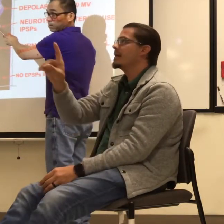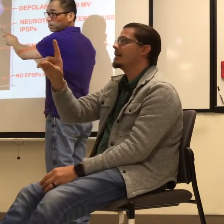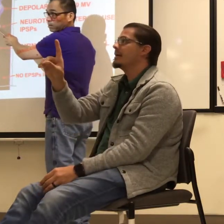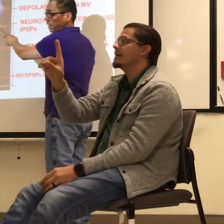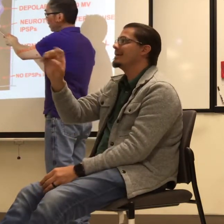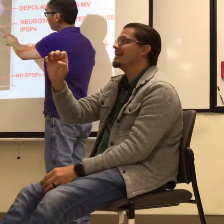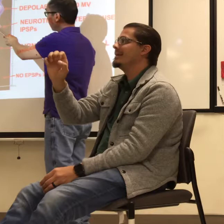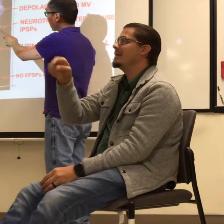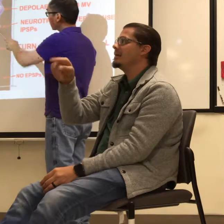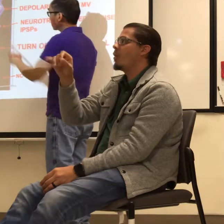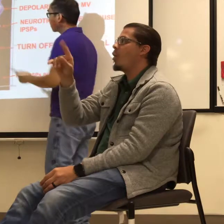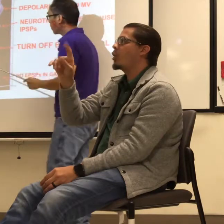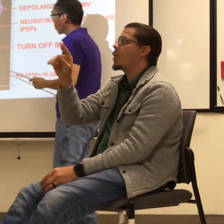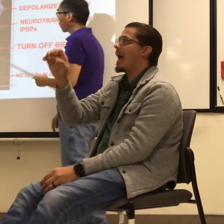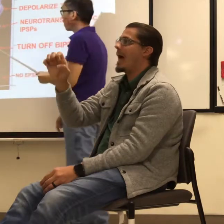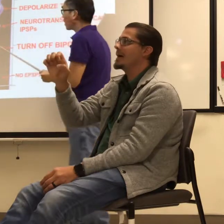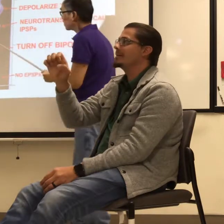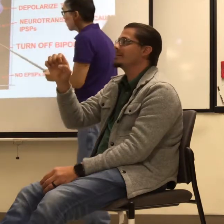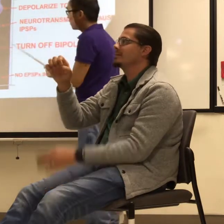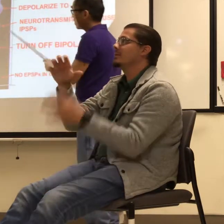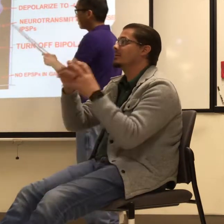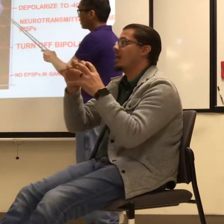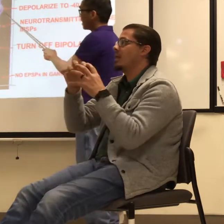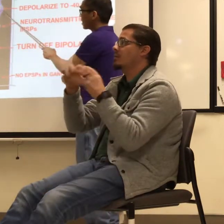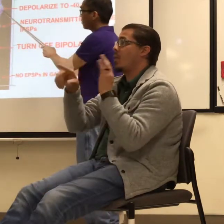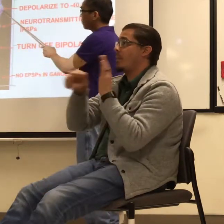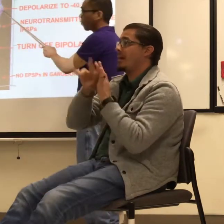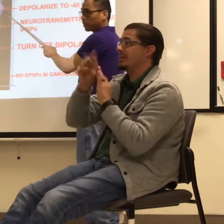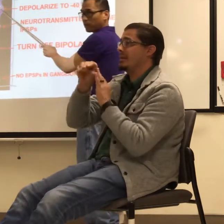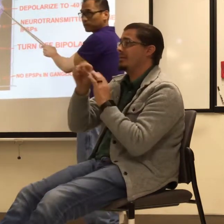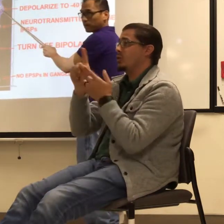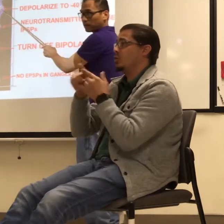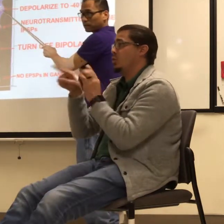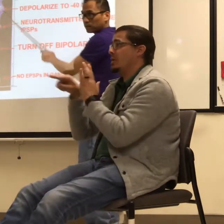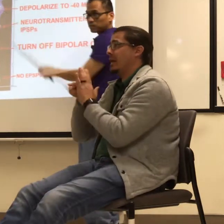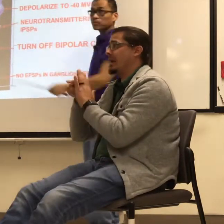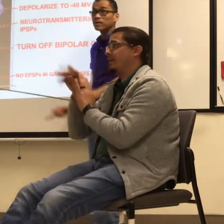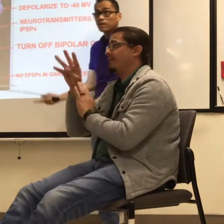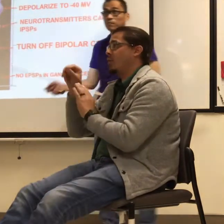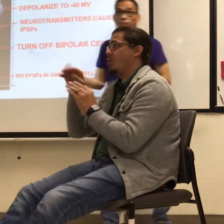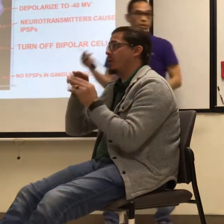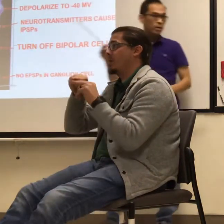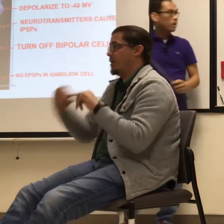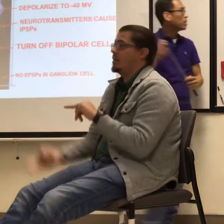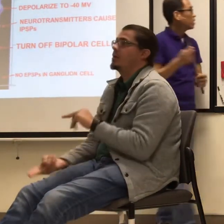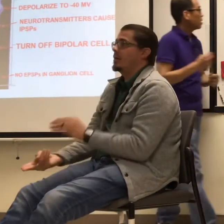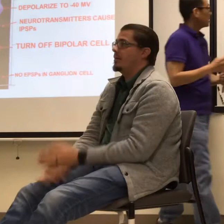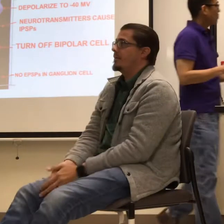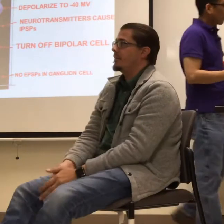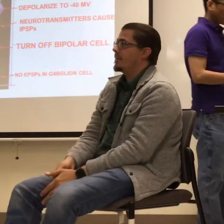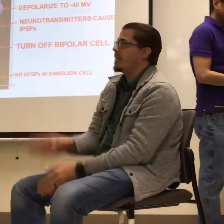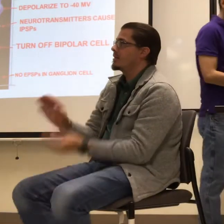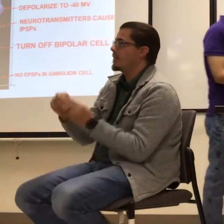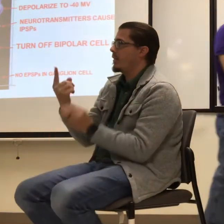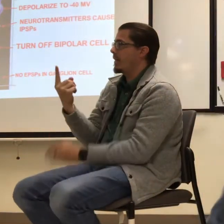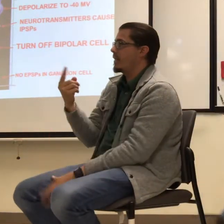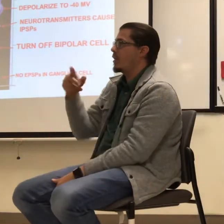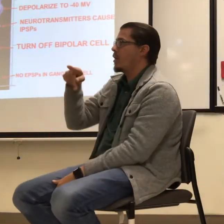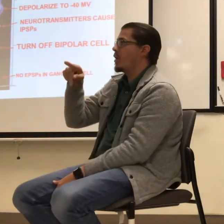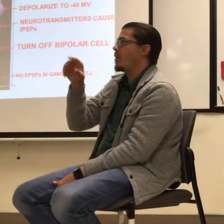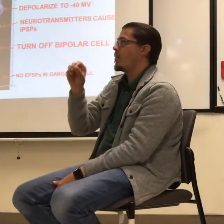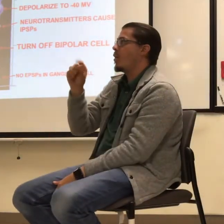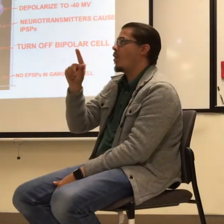cell, that influx. You go from -70 to -40 right there. So try -40. Depolarizes the